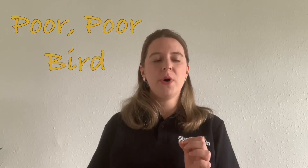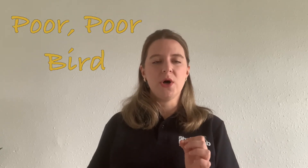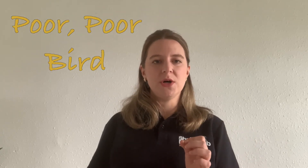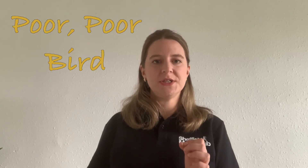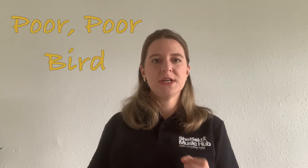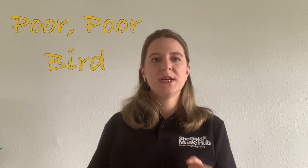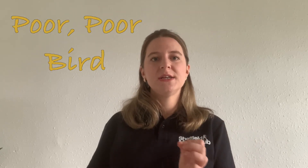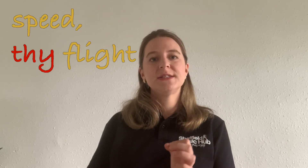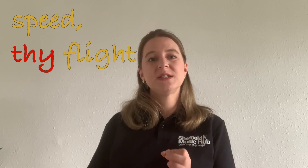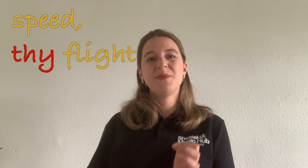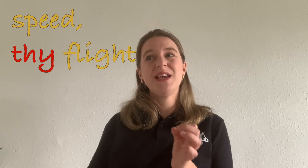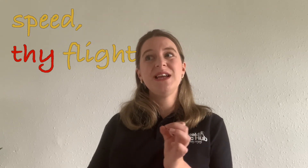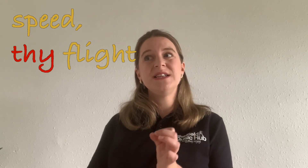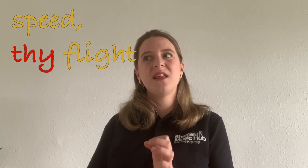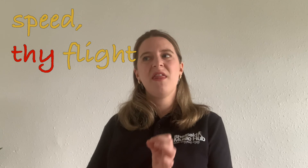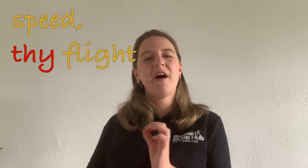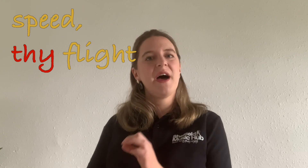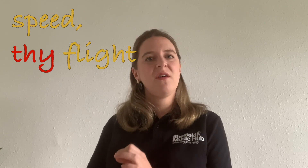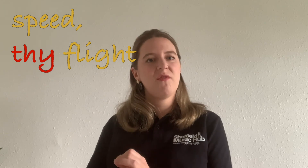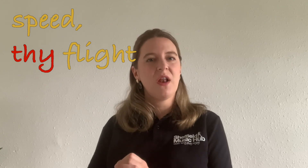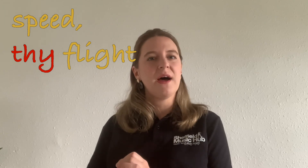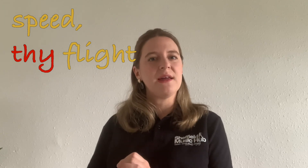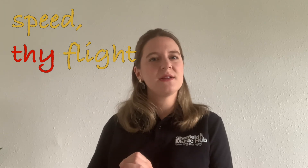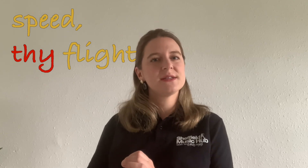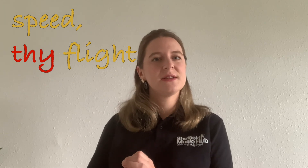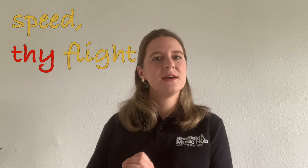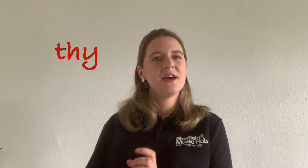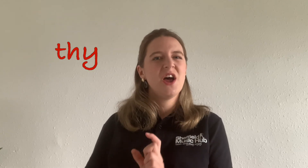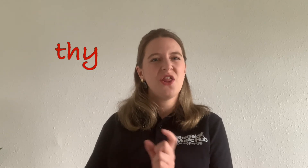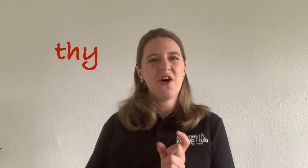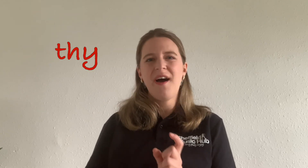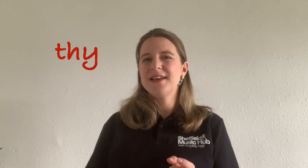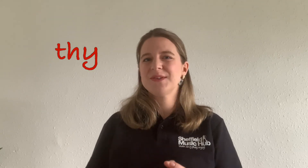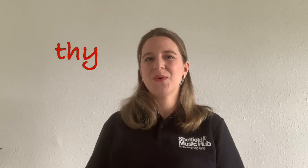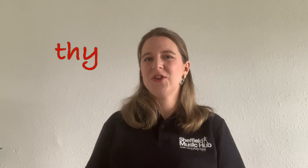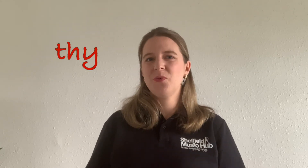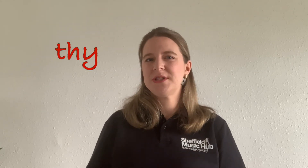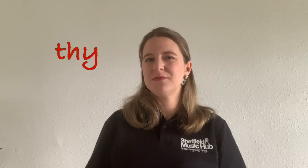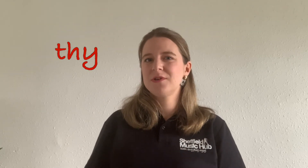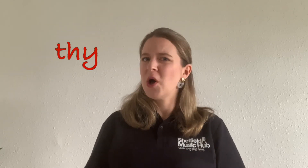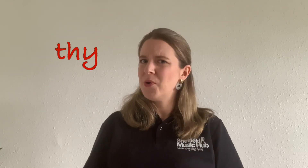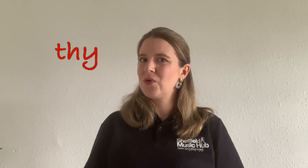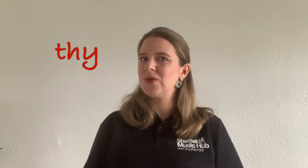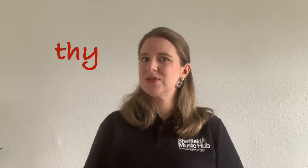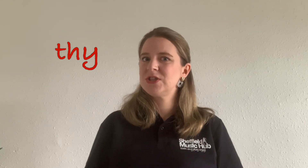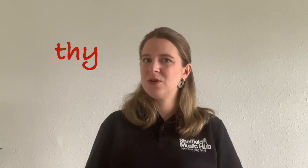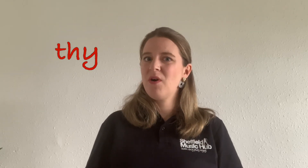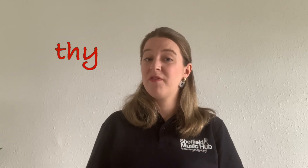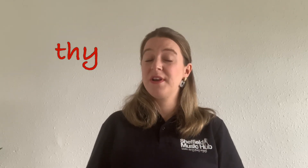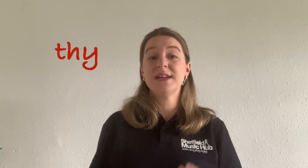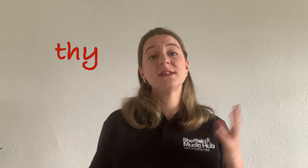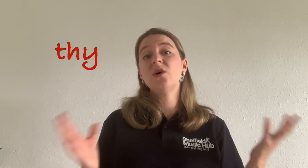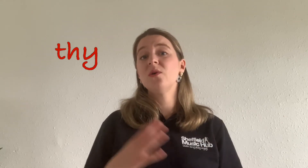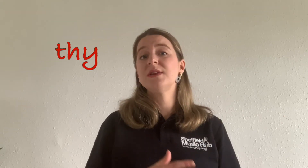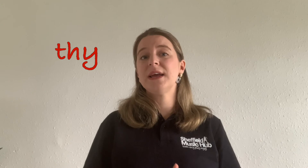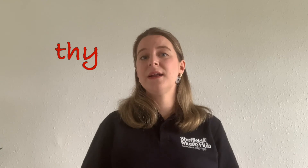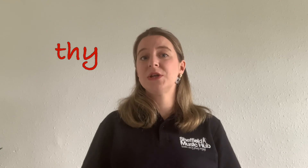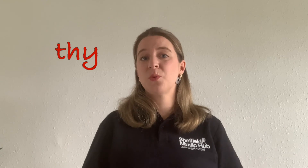bird, speed thy flight. Thy is a word that we don't come across too often. It's an old English